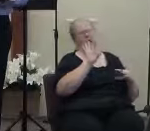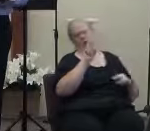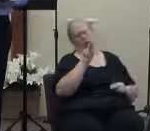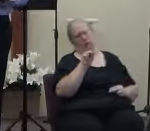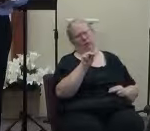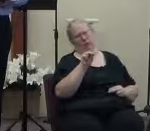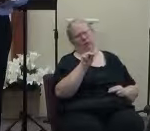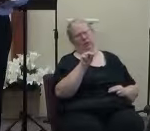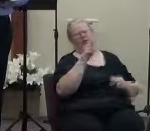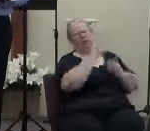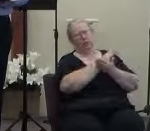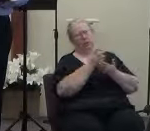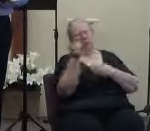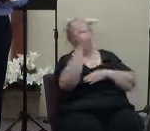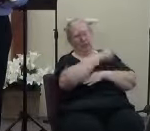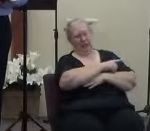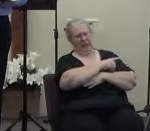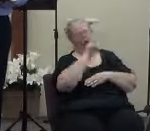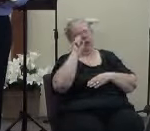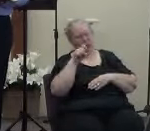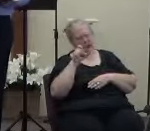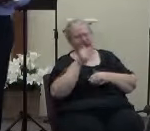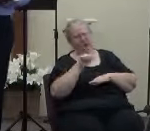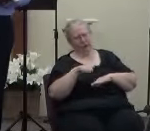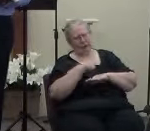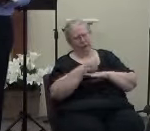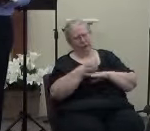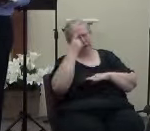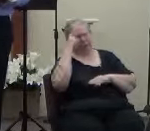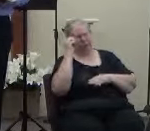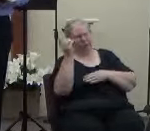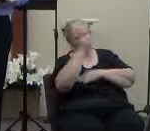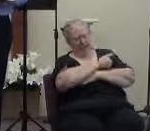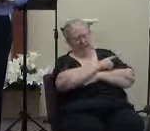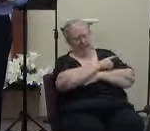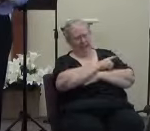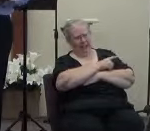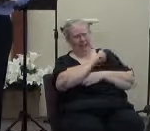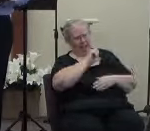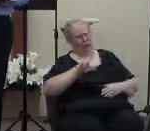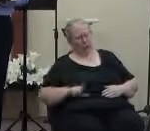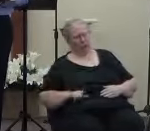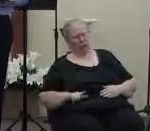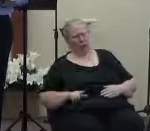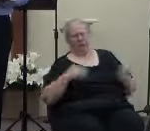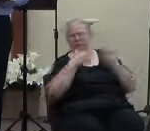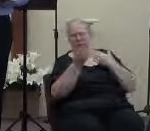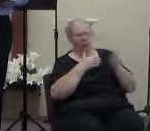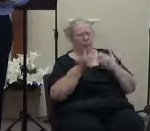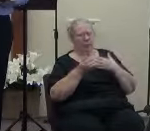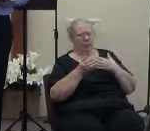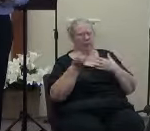There's a Sabbath day that you need to set aside for the Lord. It can be Monday, Tuesday, Wednesday, Thursday, Friday. It can be Saturday. It